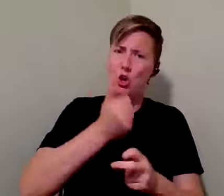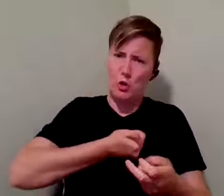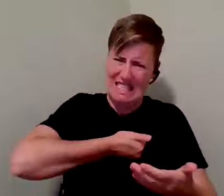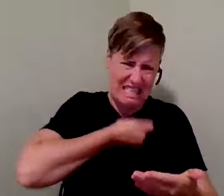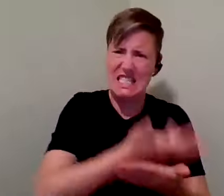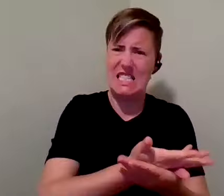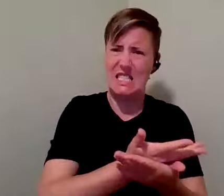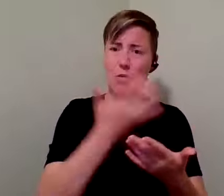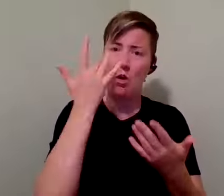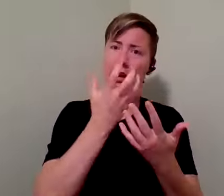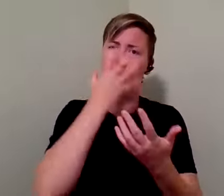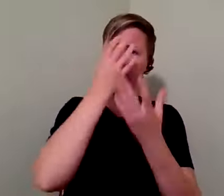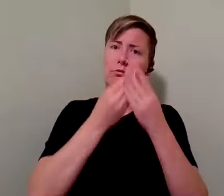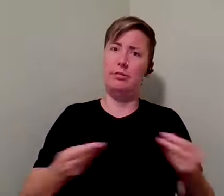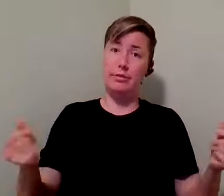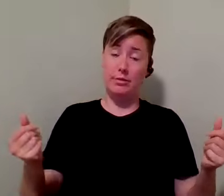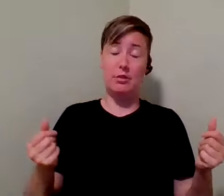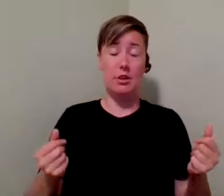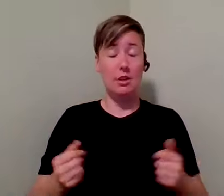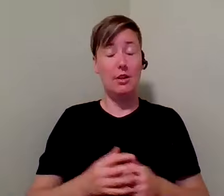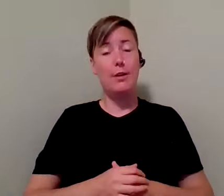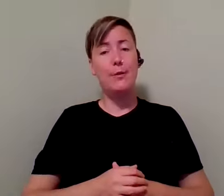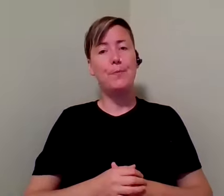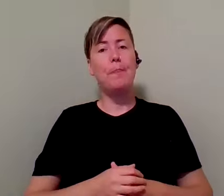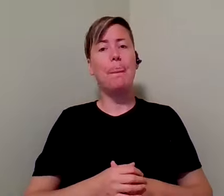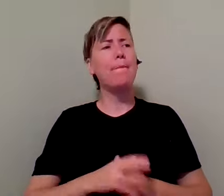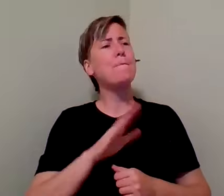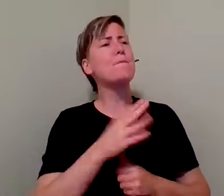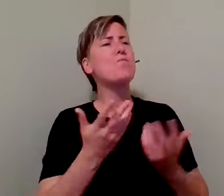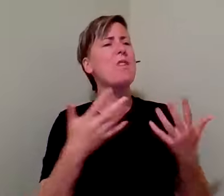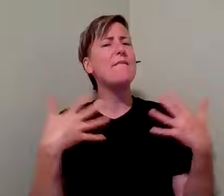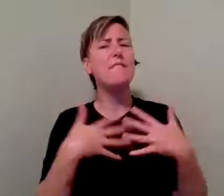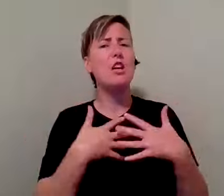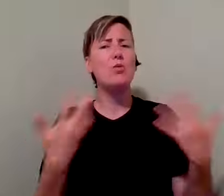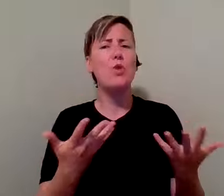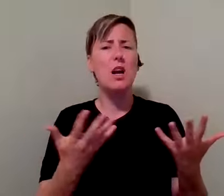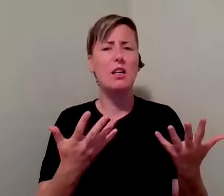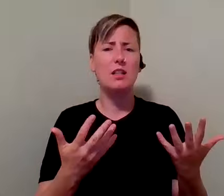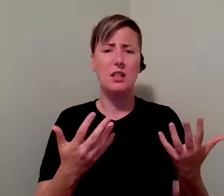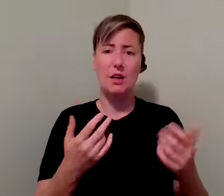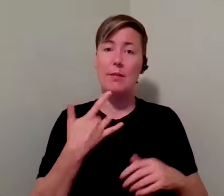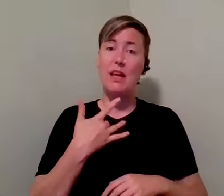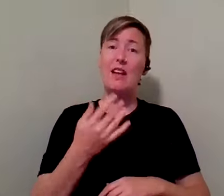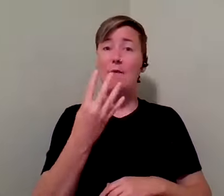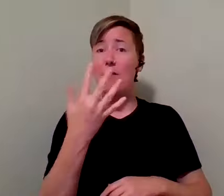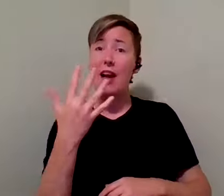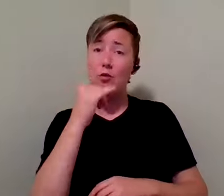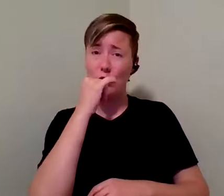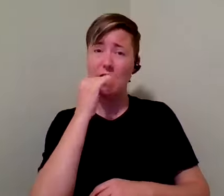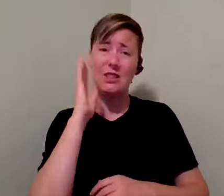glad I had this guy. He said, what about fears? He said, after 2 or 3 more drinks, all your fears come out. Oh my God, what is my boss going to say? What's